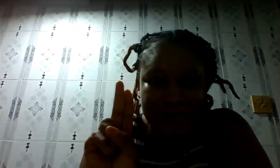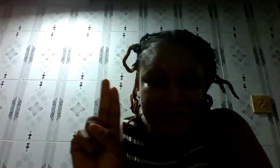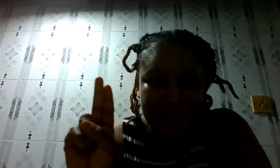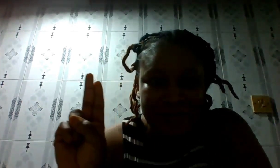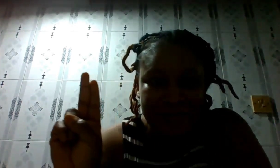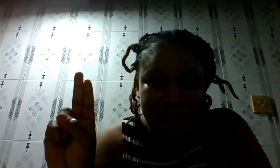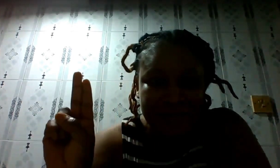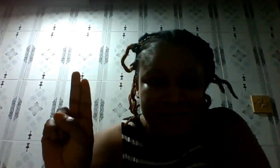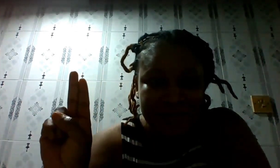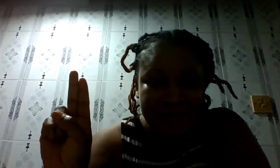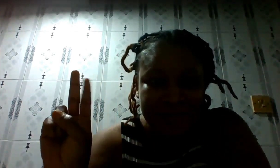W.